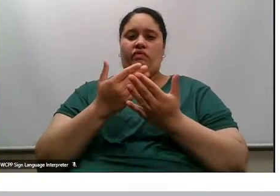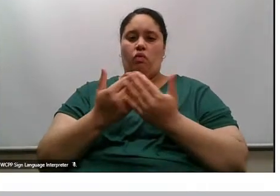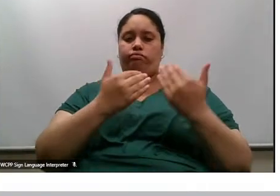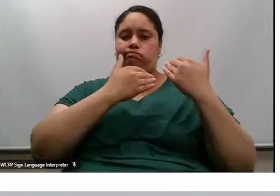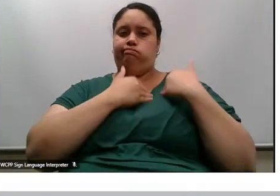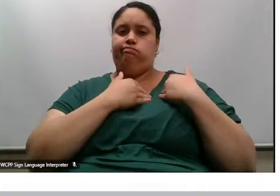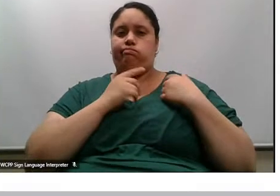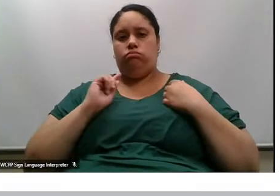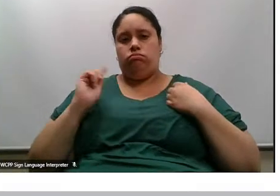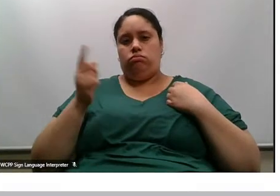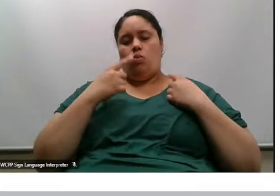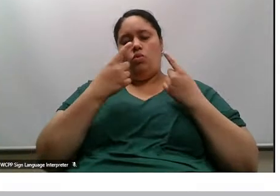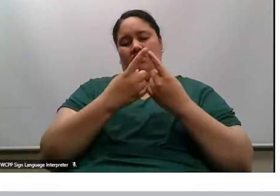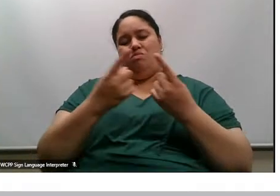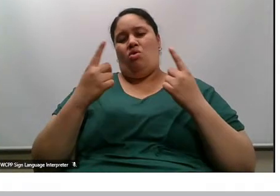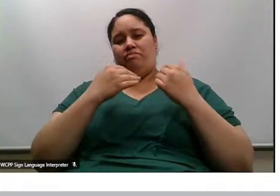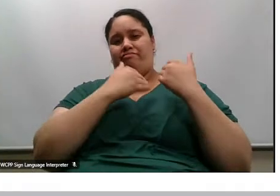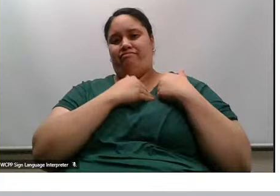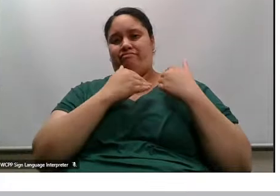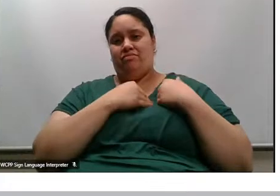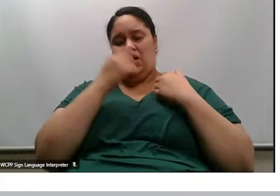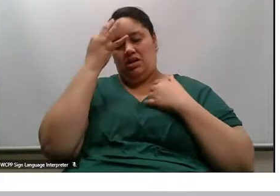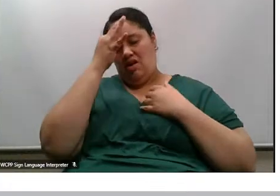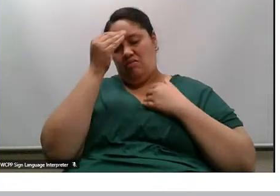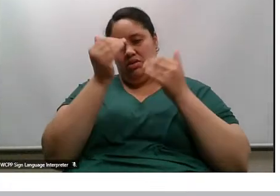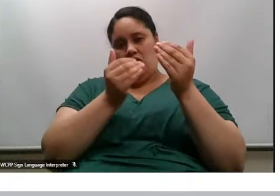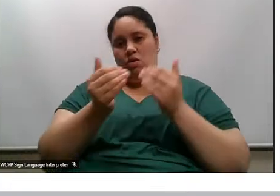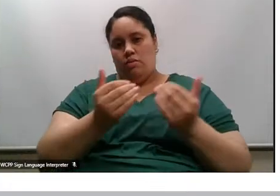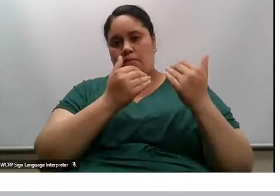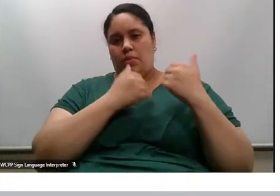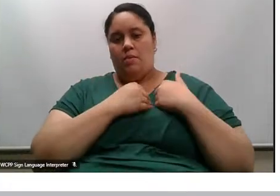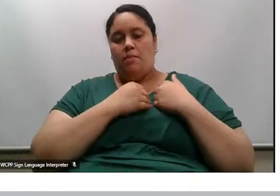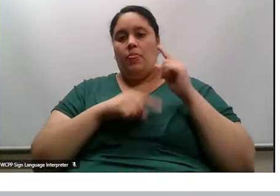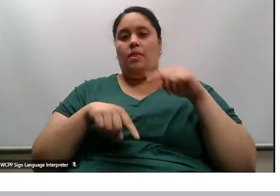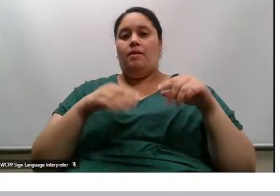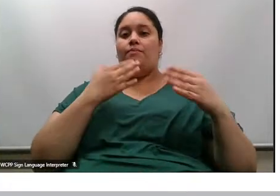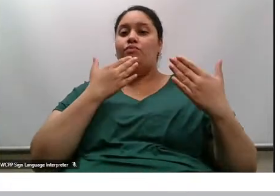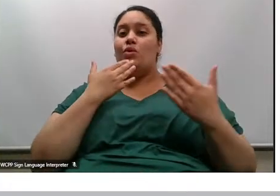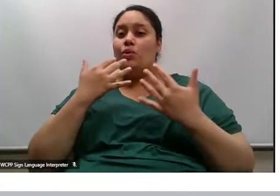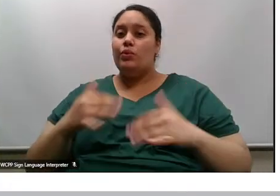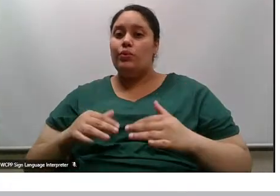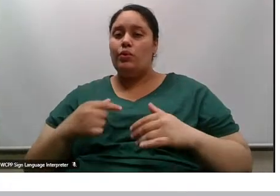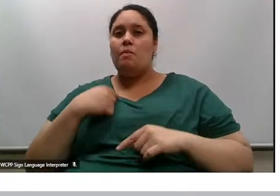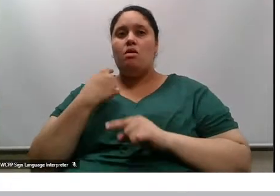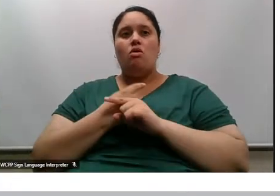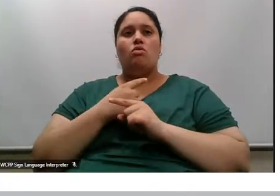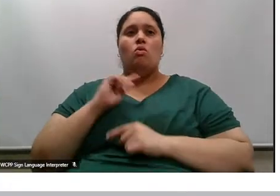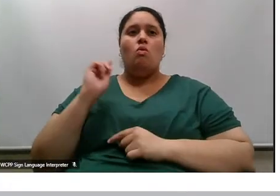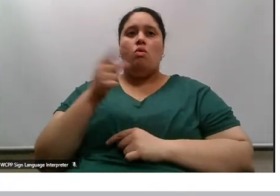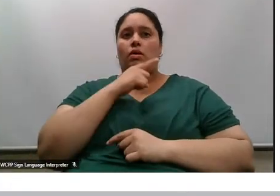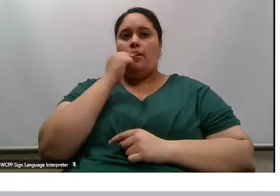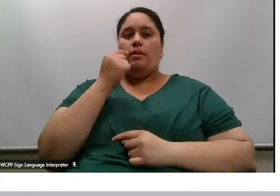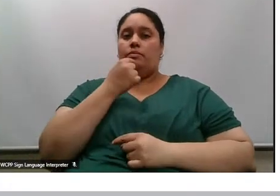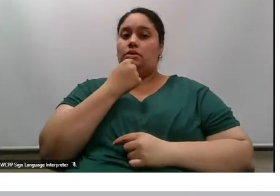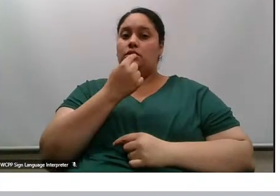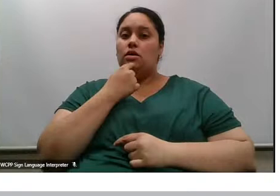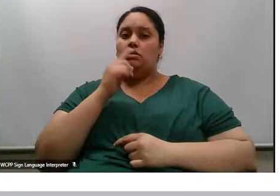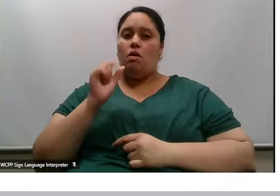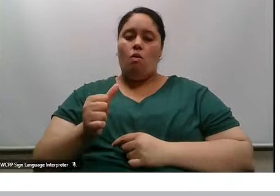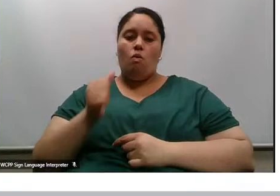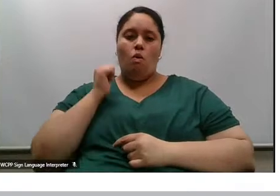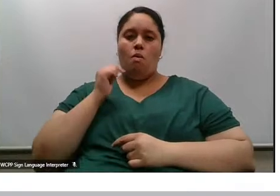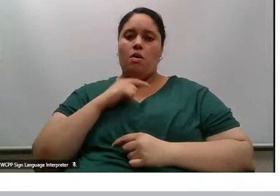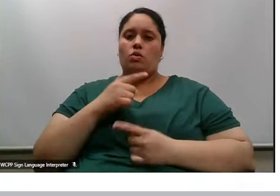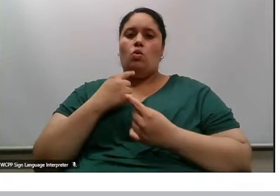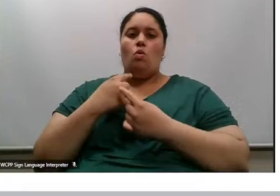holding the government accountable. Maar weer eens baie dankie. Ek gaan nie almal se naam noem nie, maar ek wil vir een en